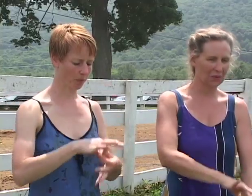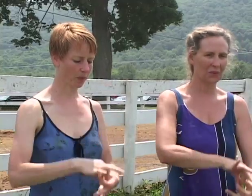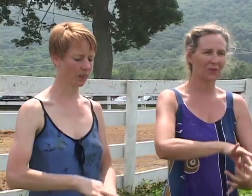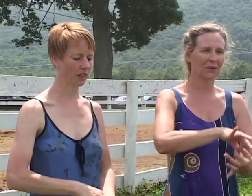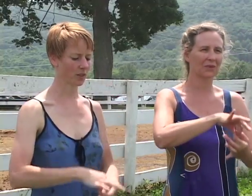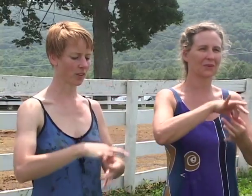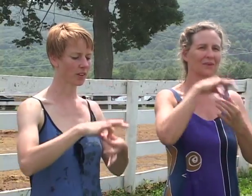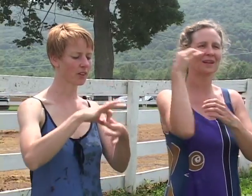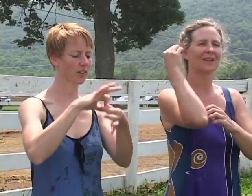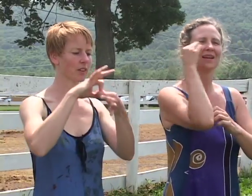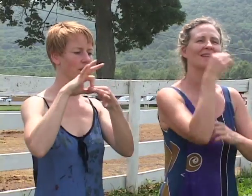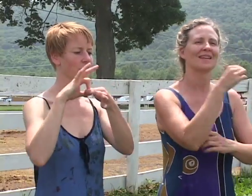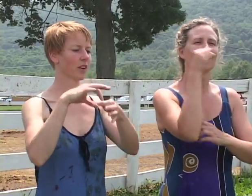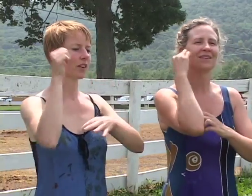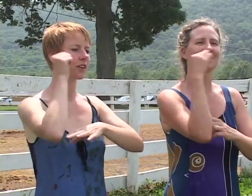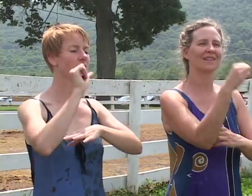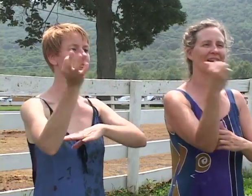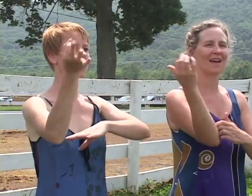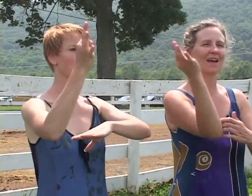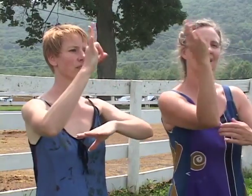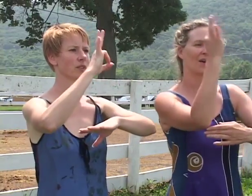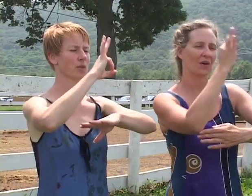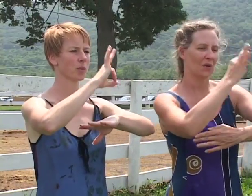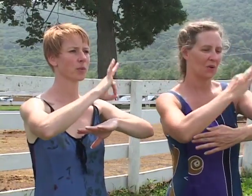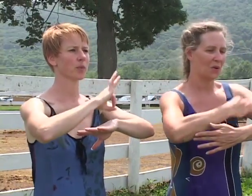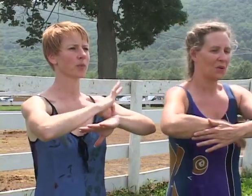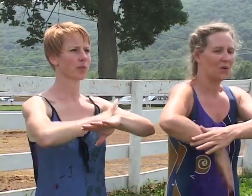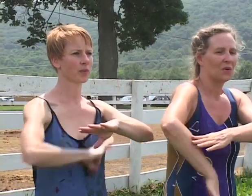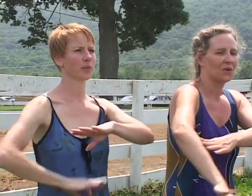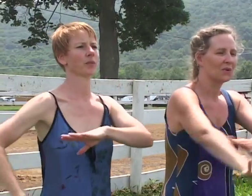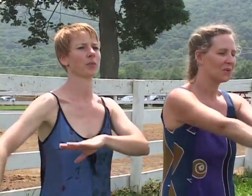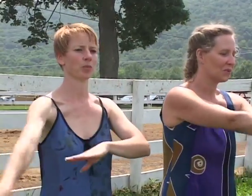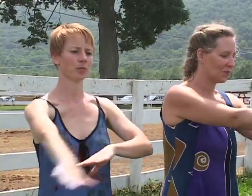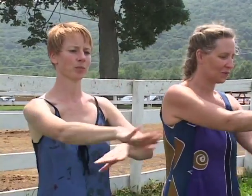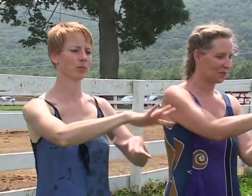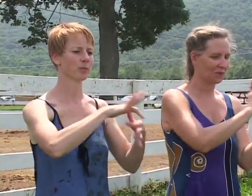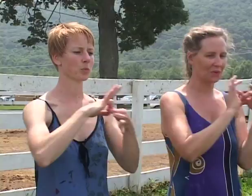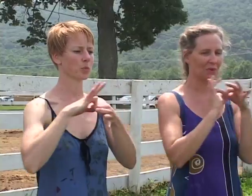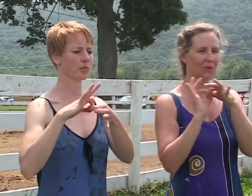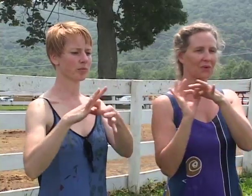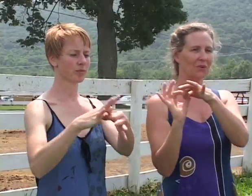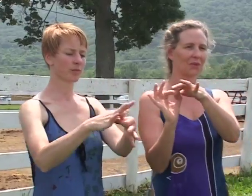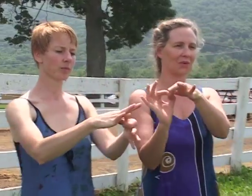sunset for each other.